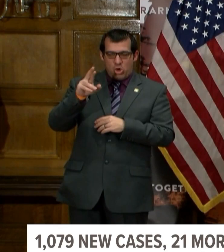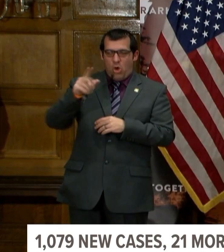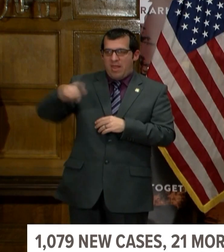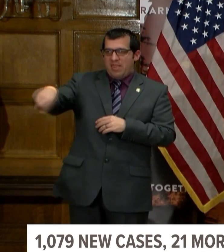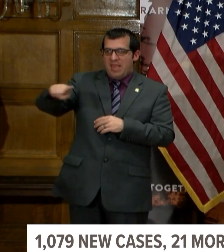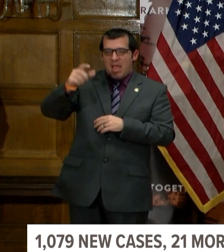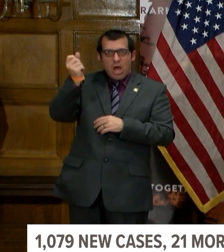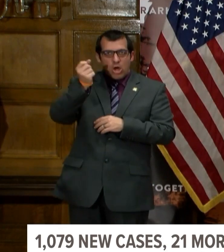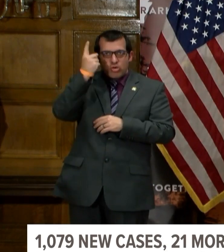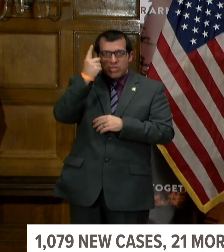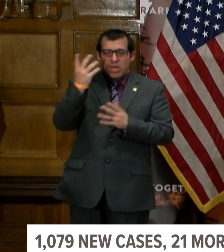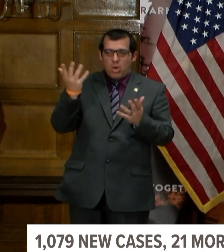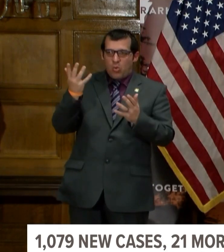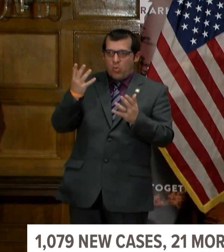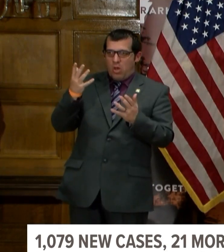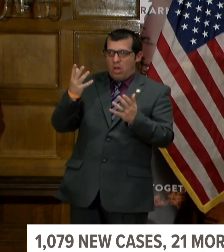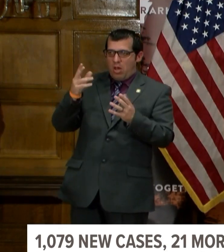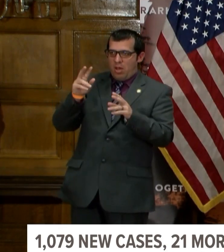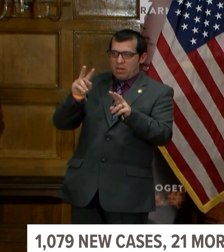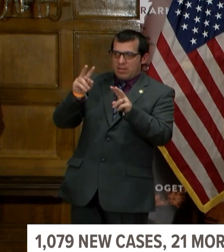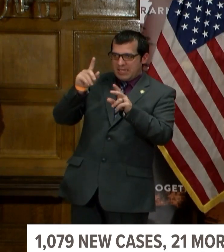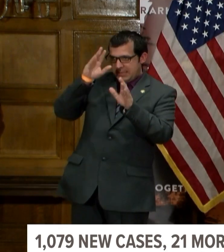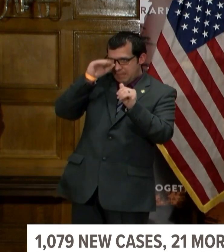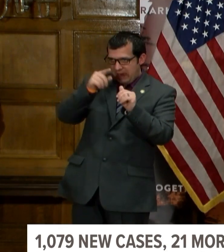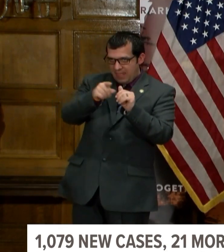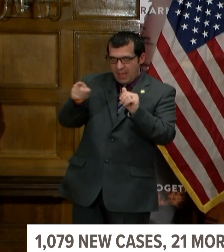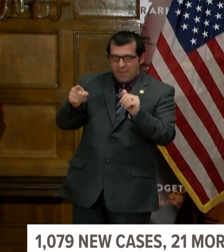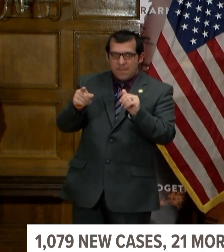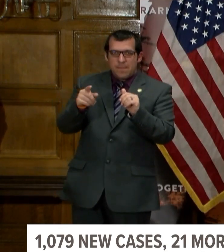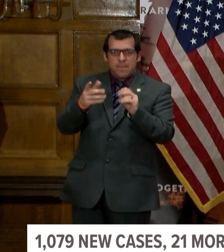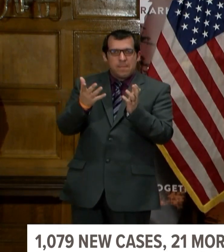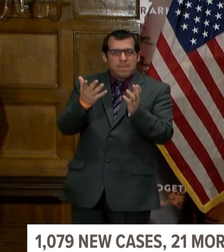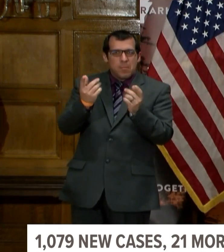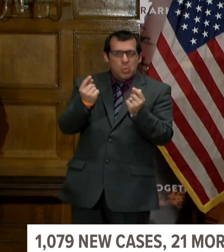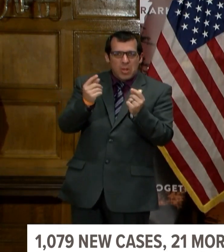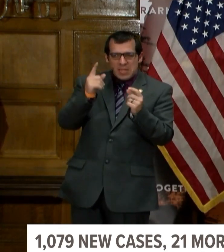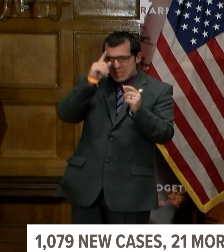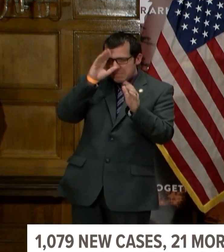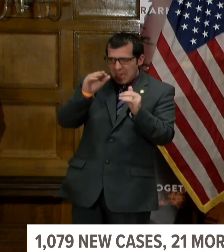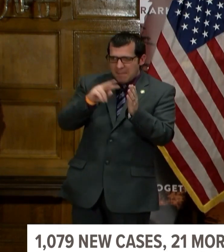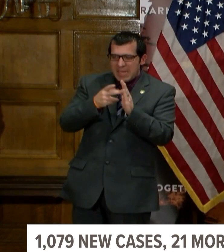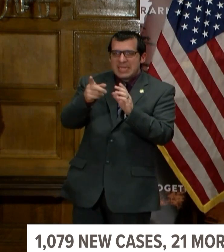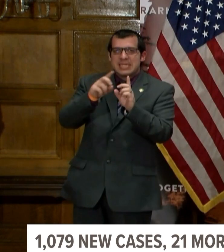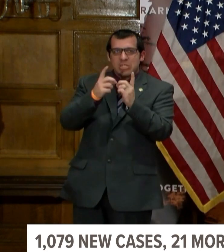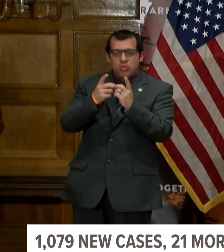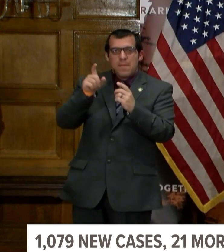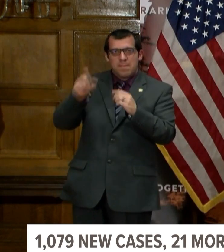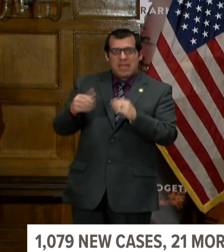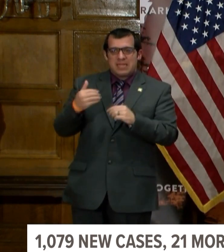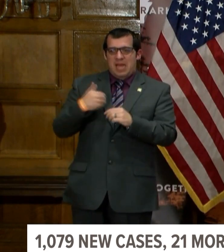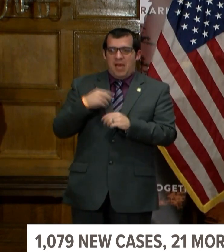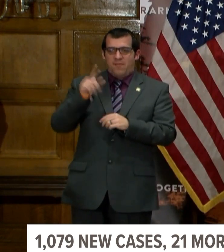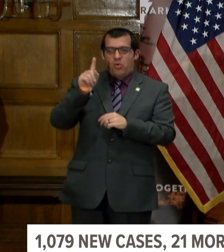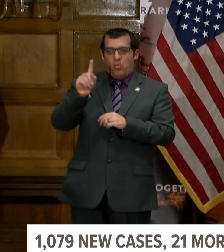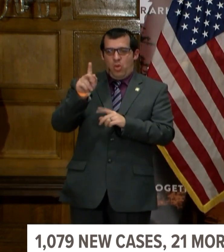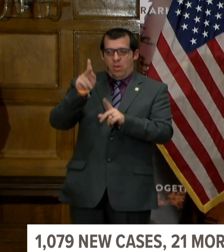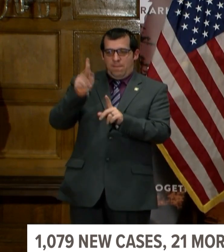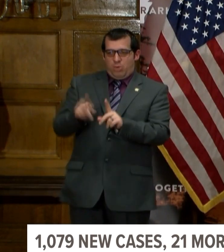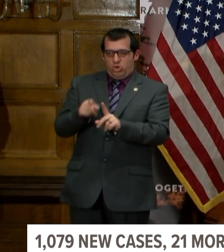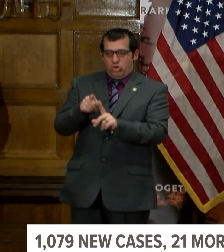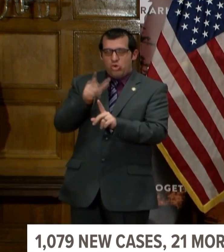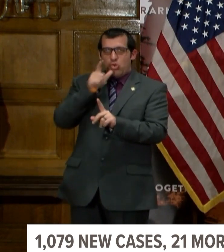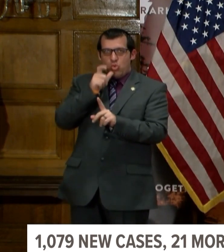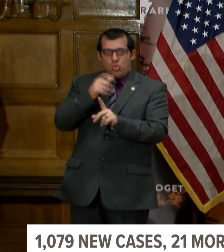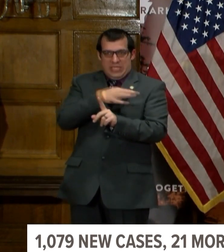they can understand, what is expected of them. Some of those expectations will be that districts must have at least one person on staff that